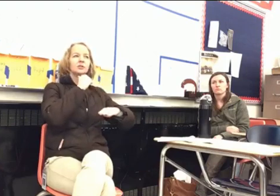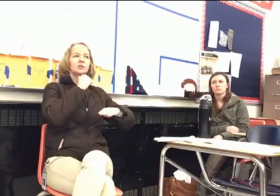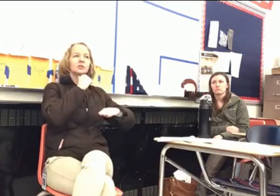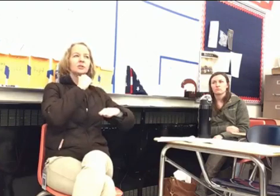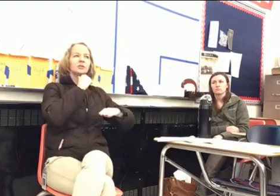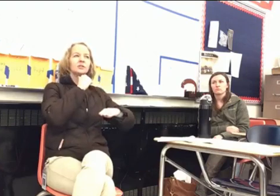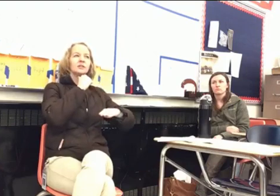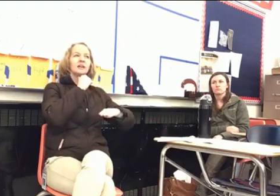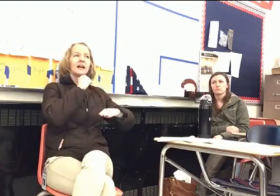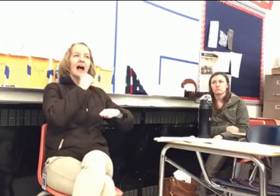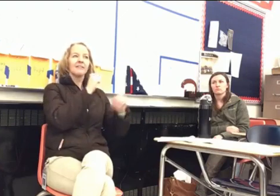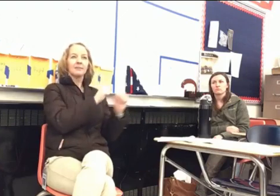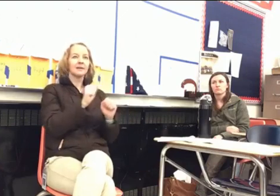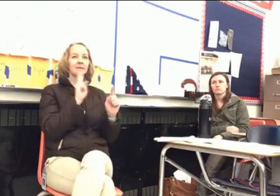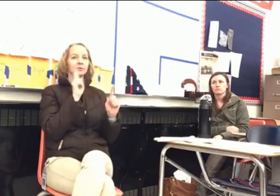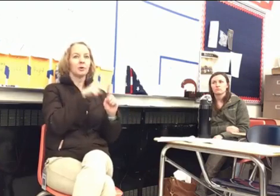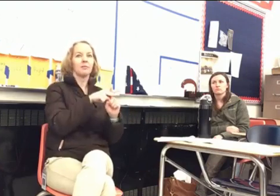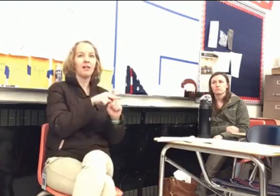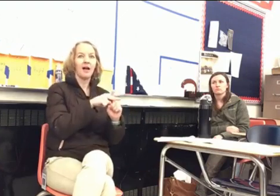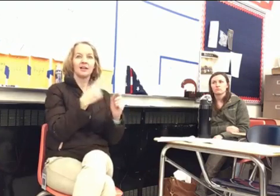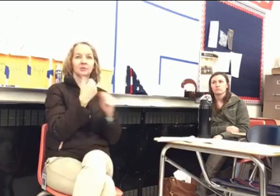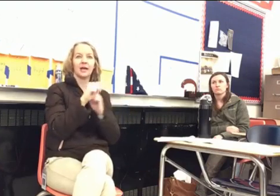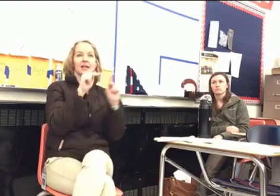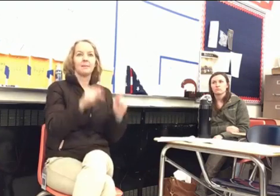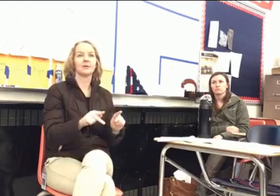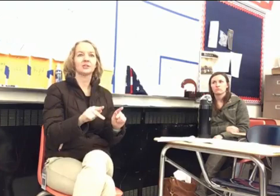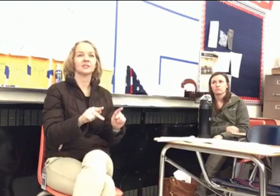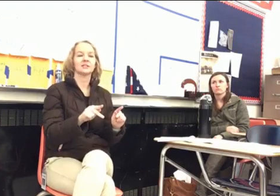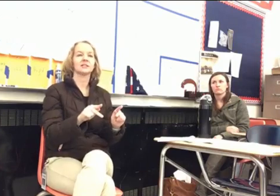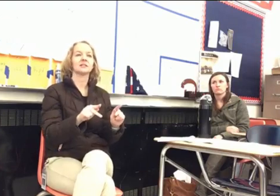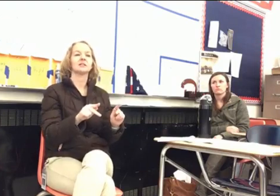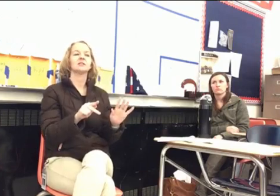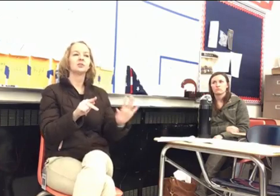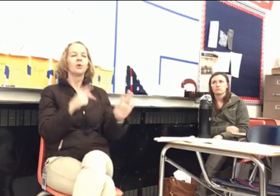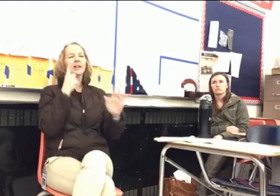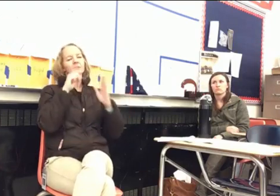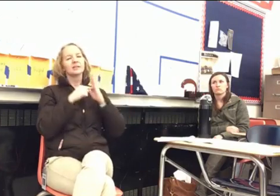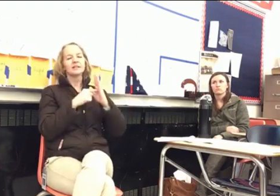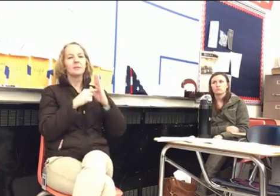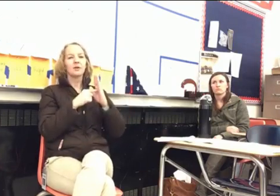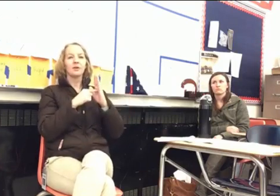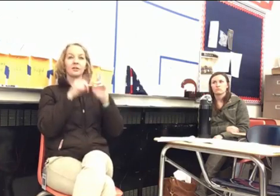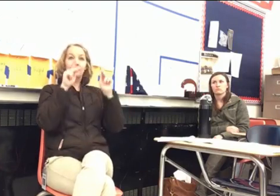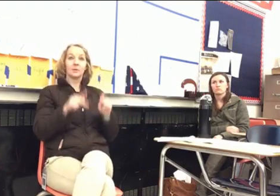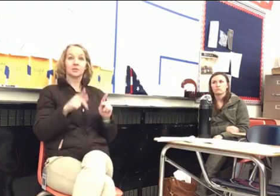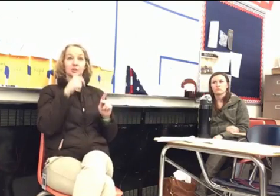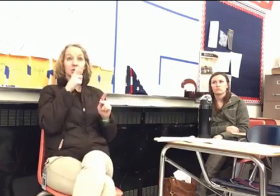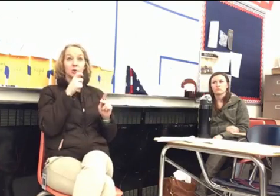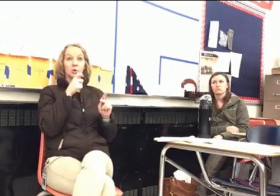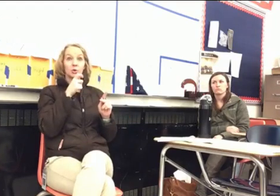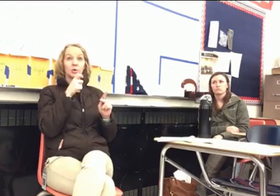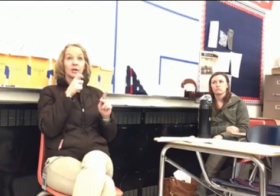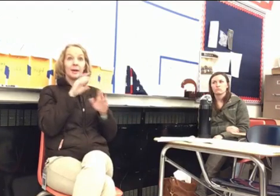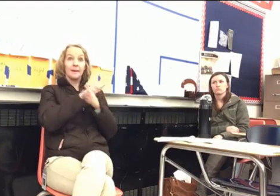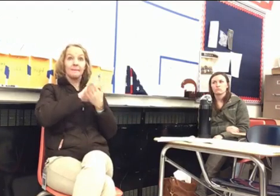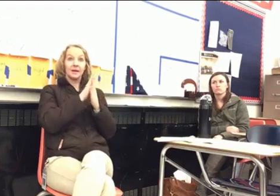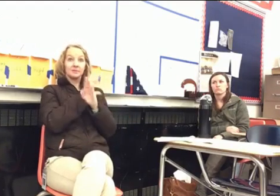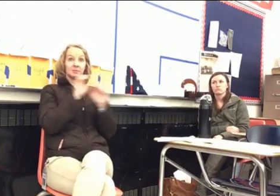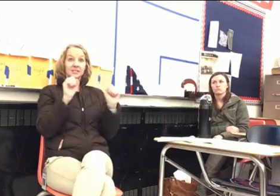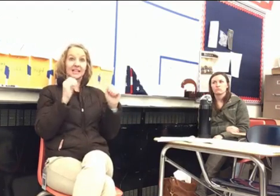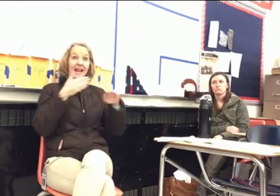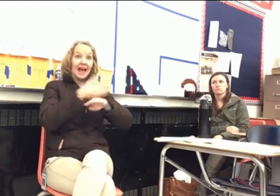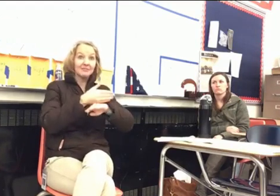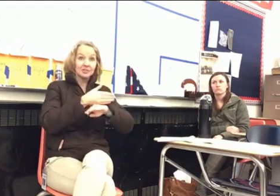have not been able to apply to anybody who has been let go. So, for example, the person who supersedes JFK, which